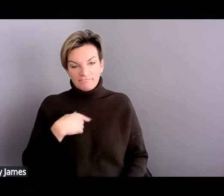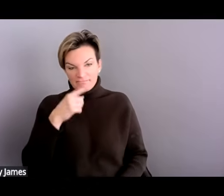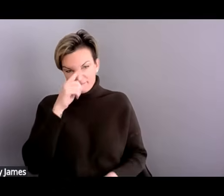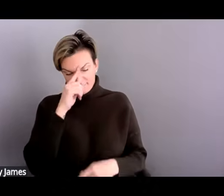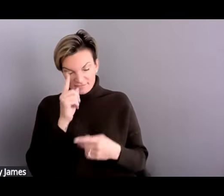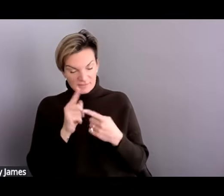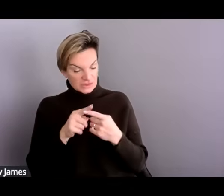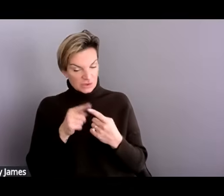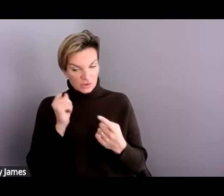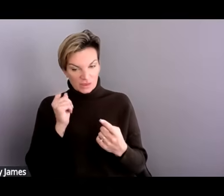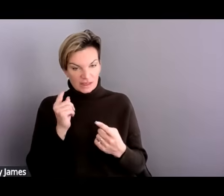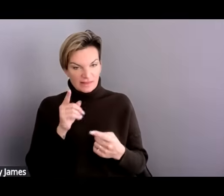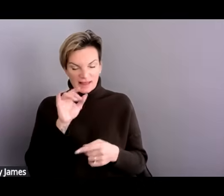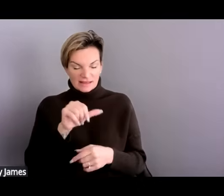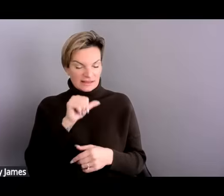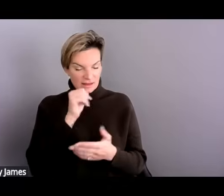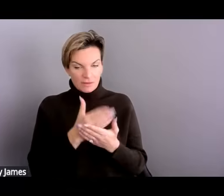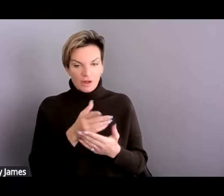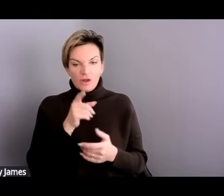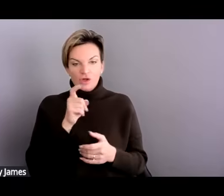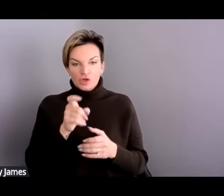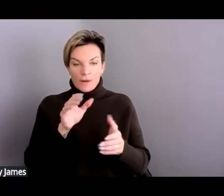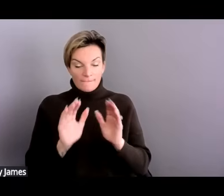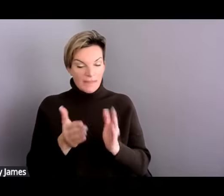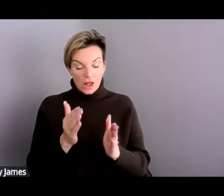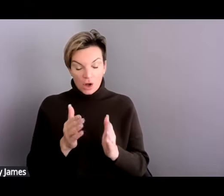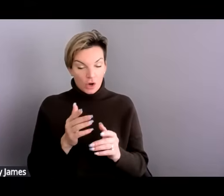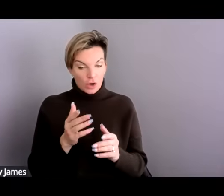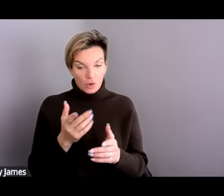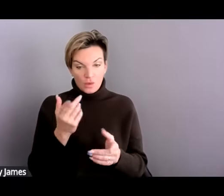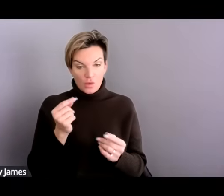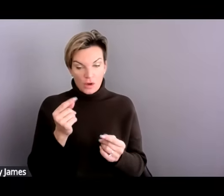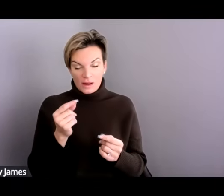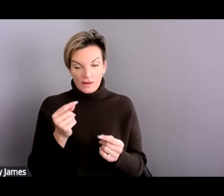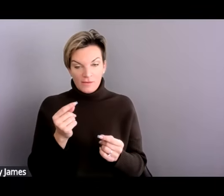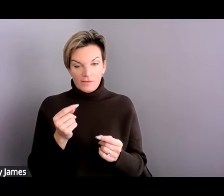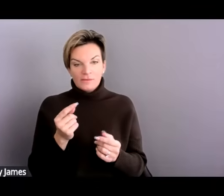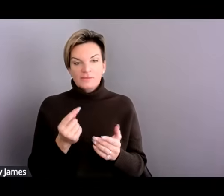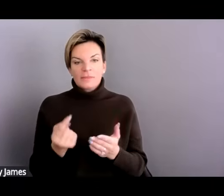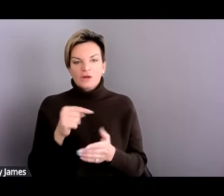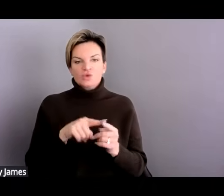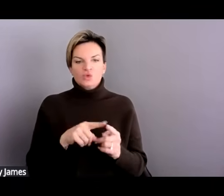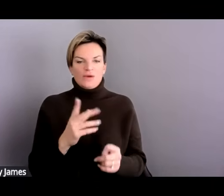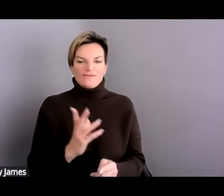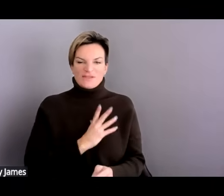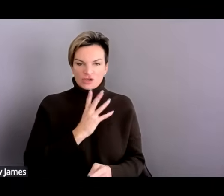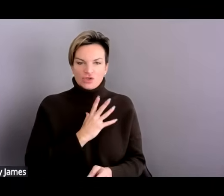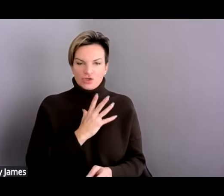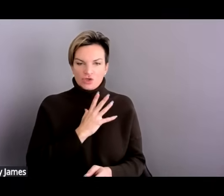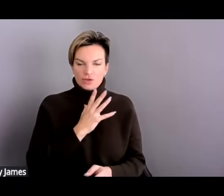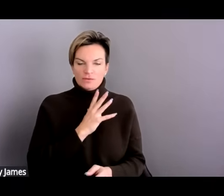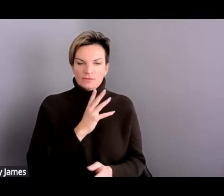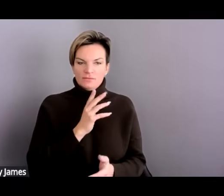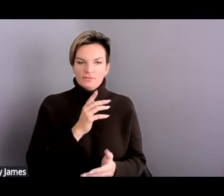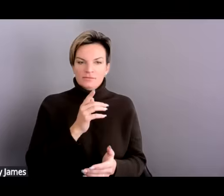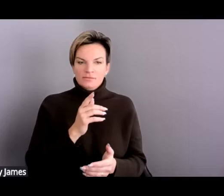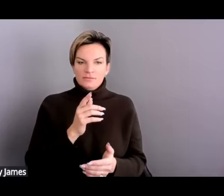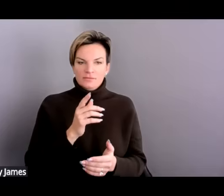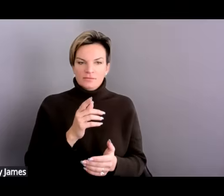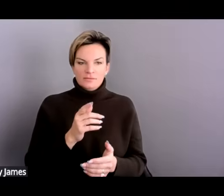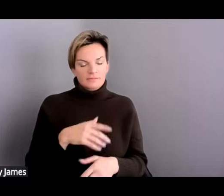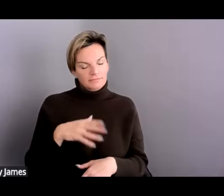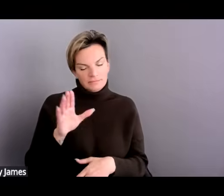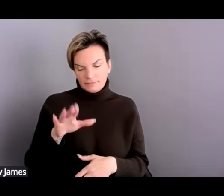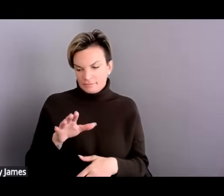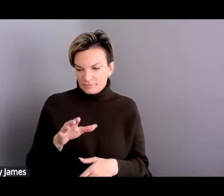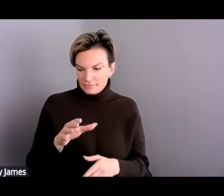think if you're going to compare a signature, go back to an official document. don't and have compare it. It doesn't matter.